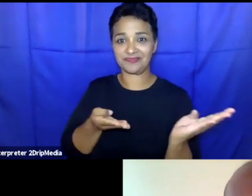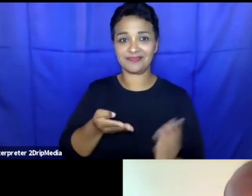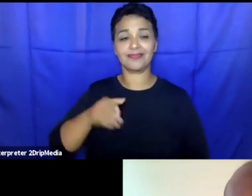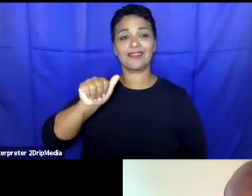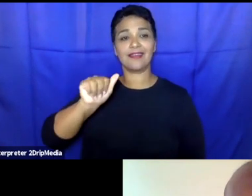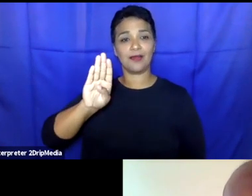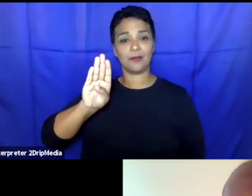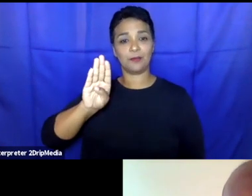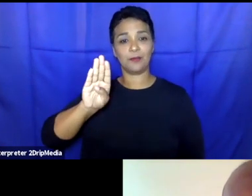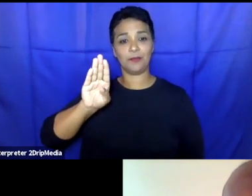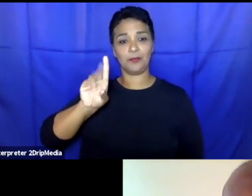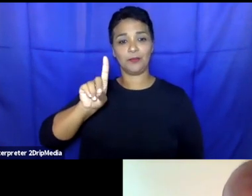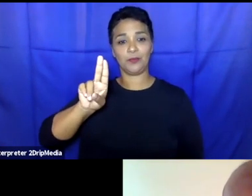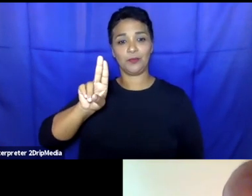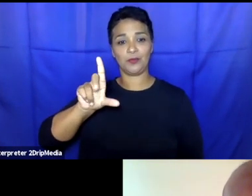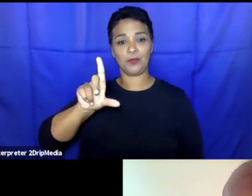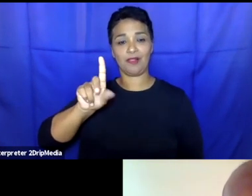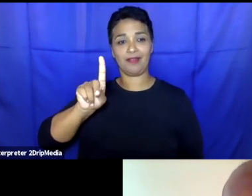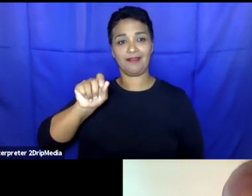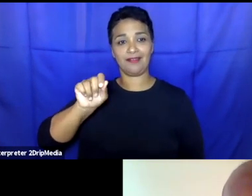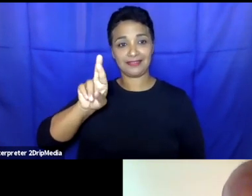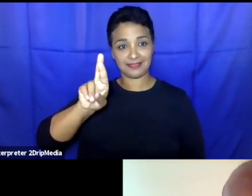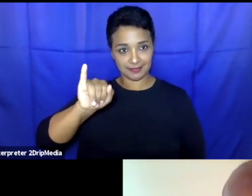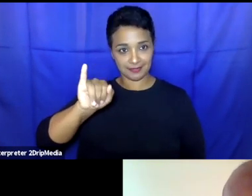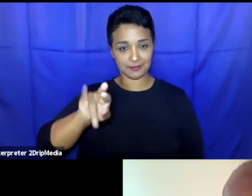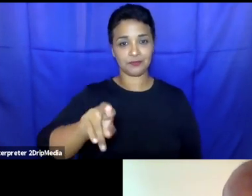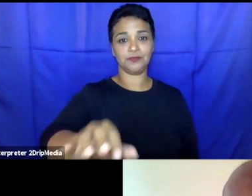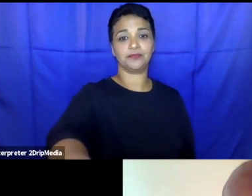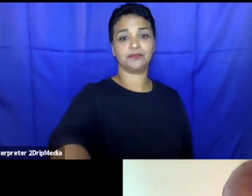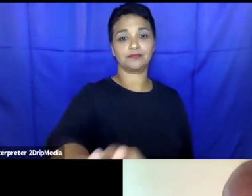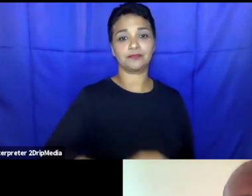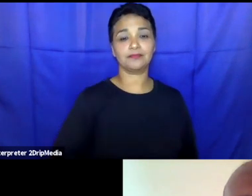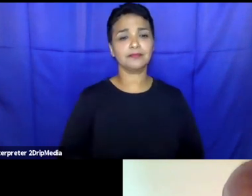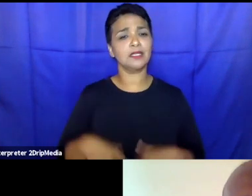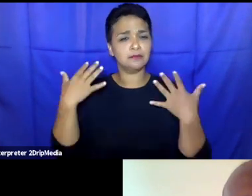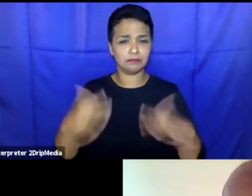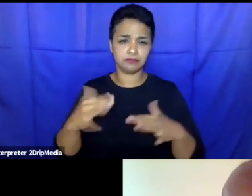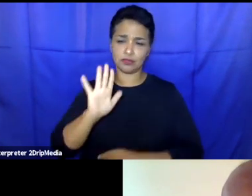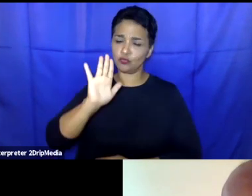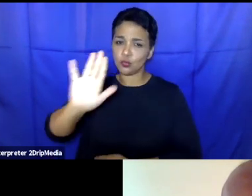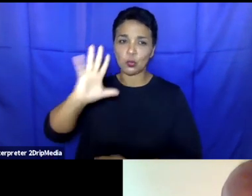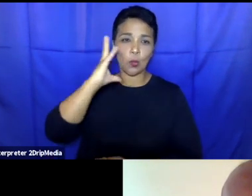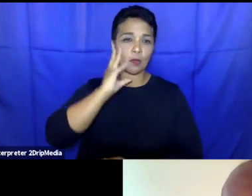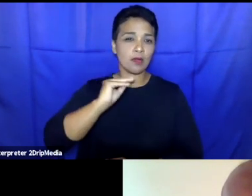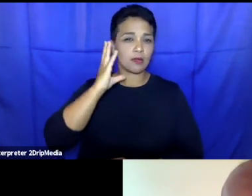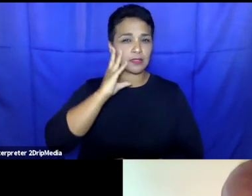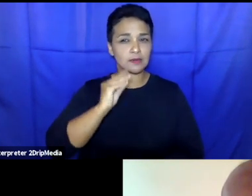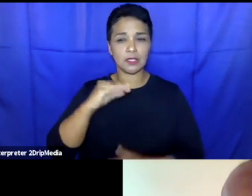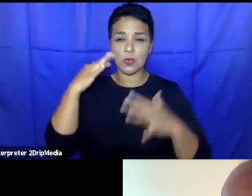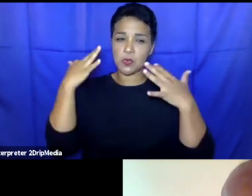your experience is so fundamental to addressing the question of how